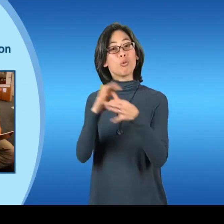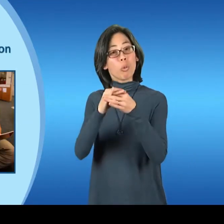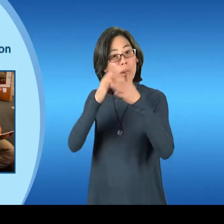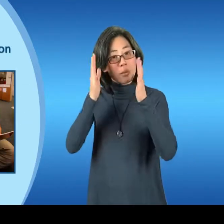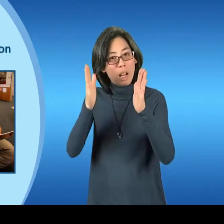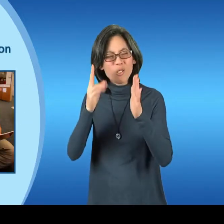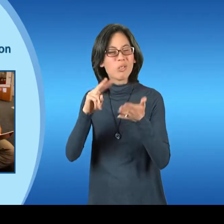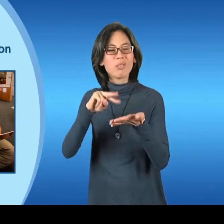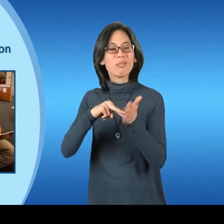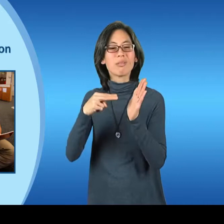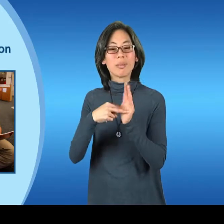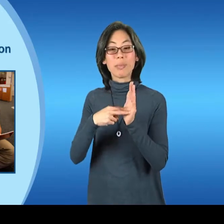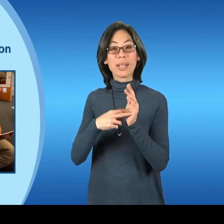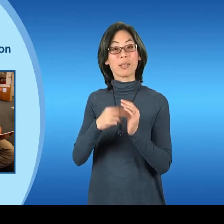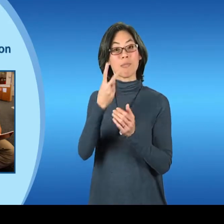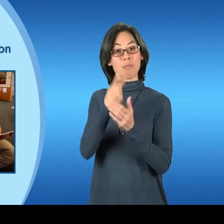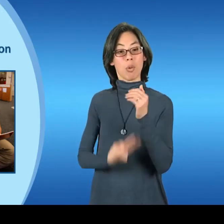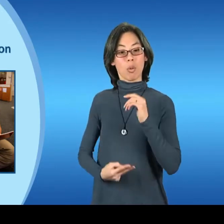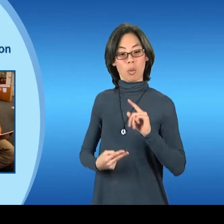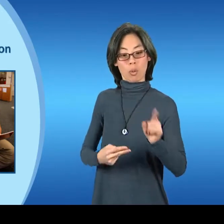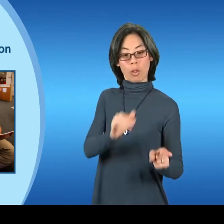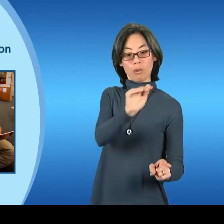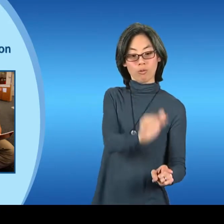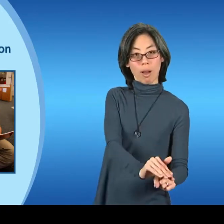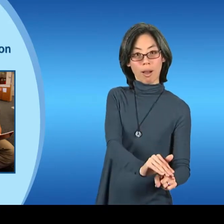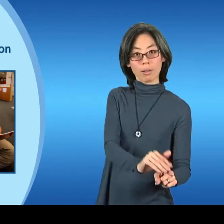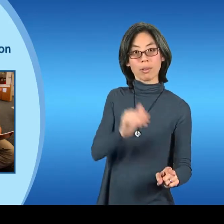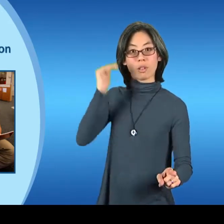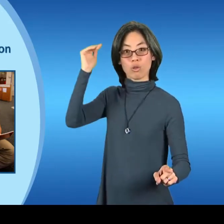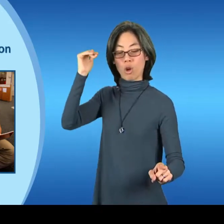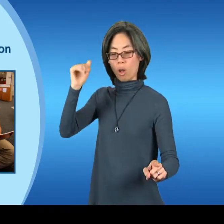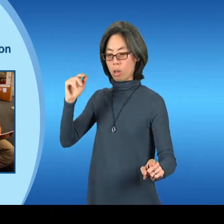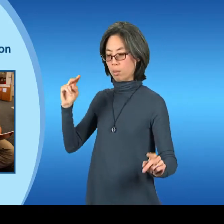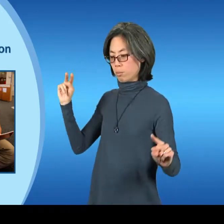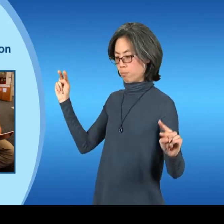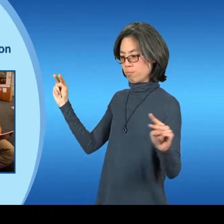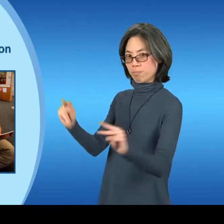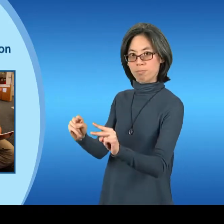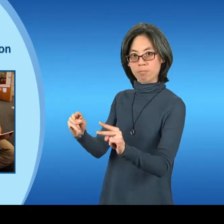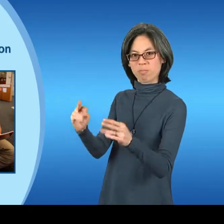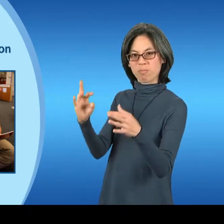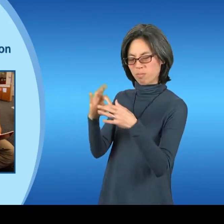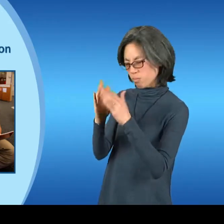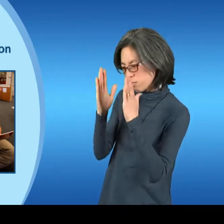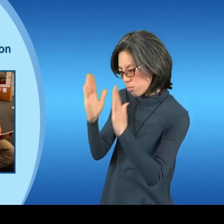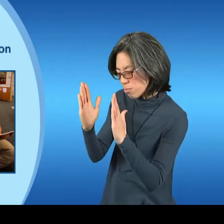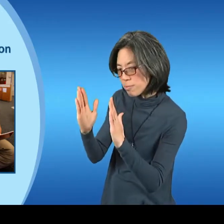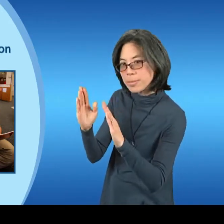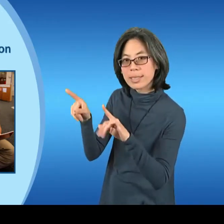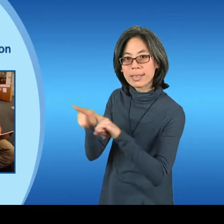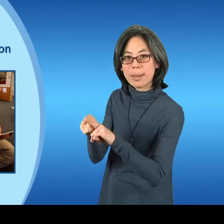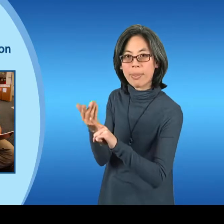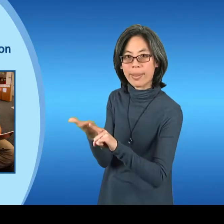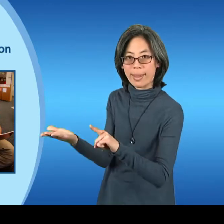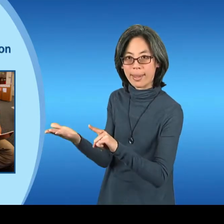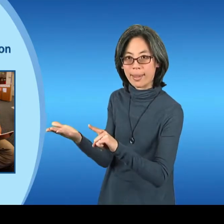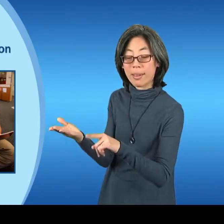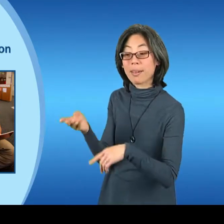Joint attention simply means the state during which a child and adult are focused on the same thing. Looking at the same thing or